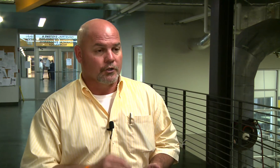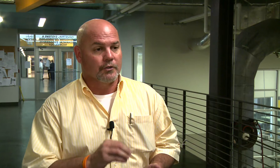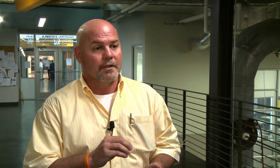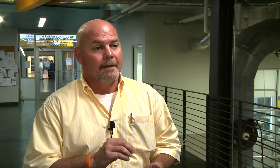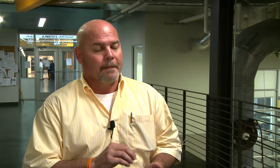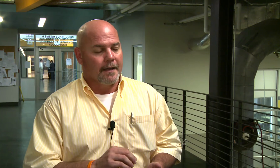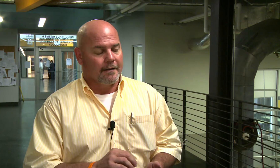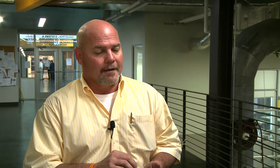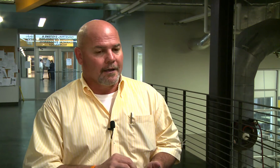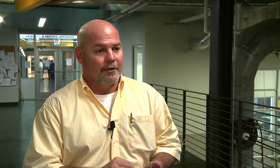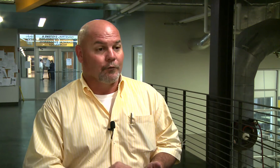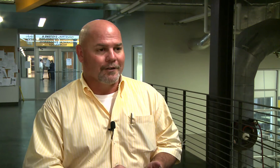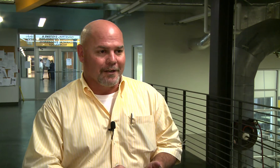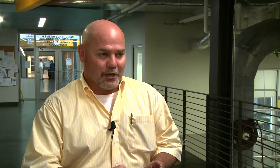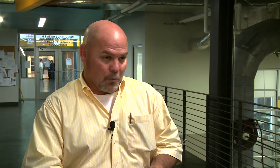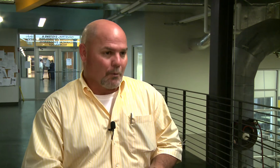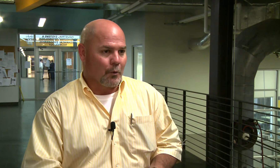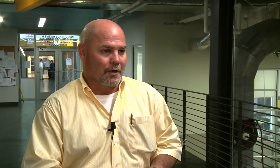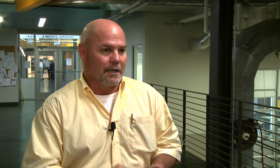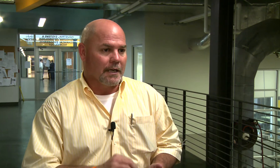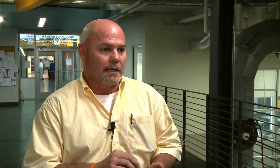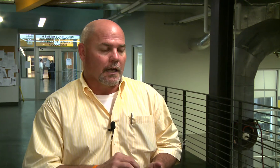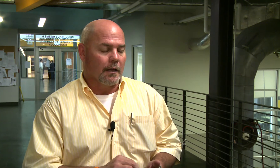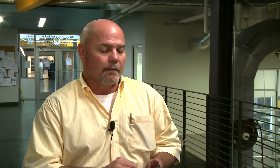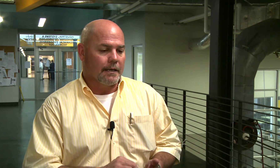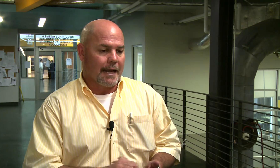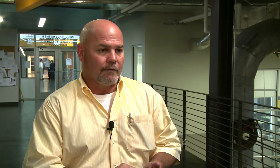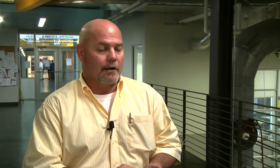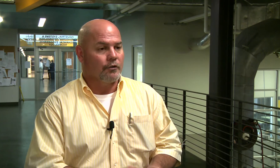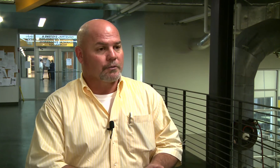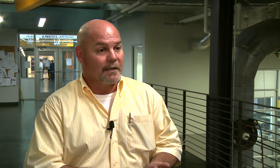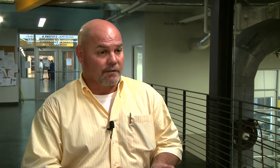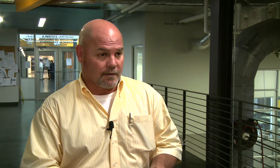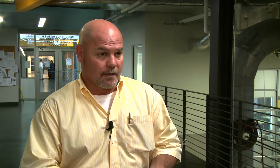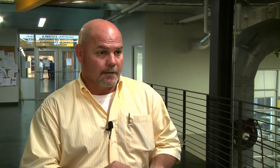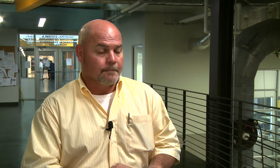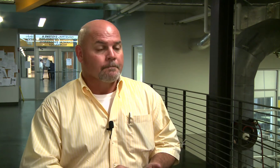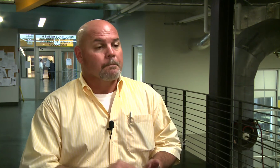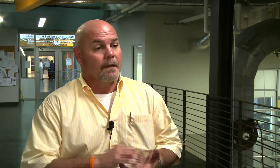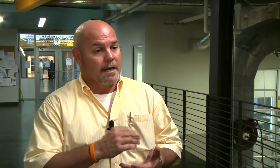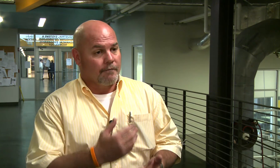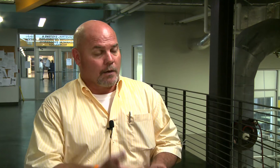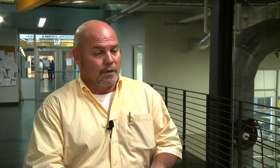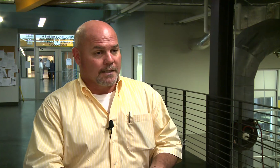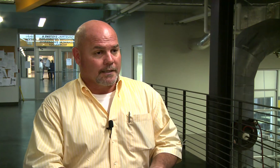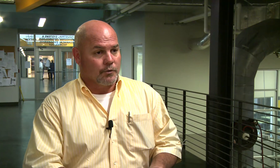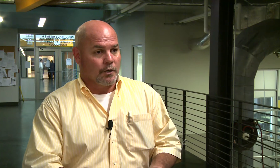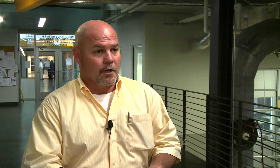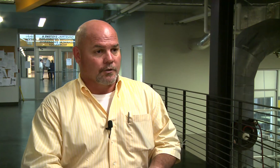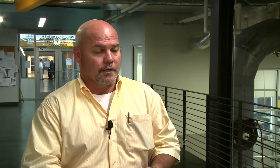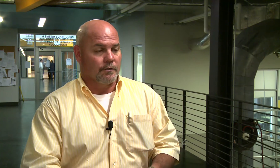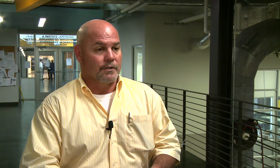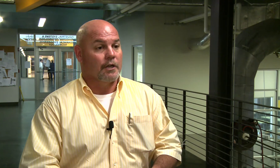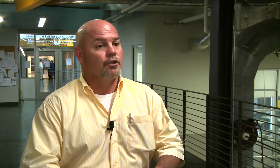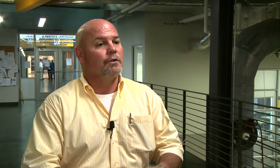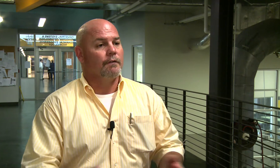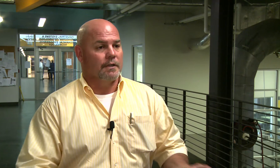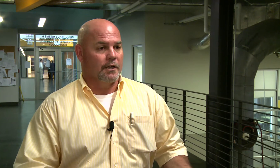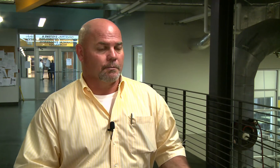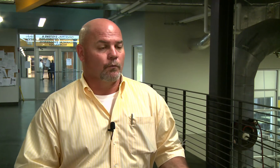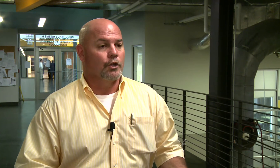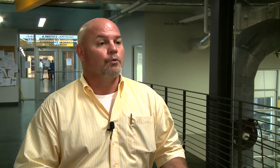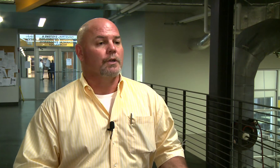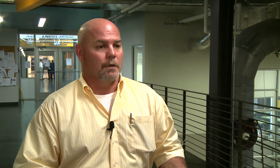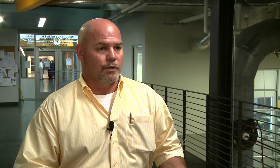square footages and different equipment we're going to need and have that all specified. And have that, we could take that to a contractor and say, could you